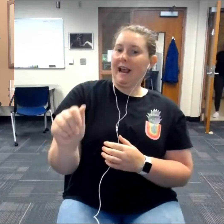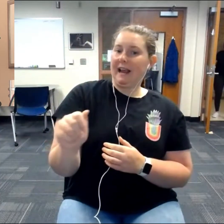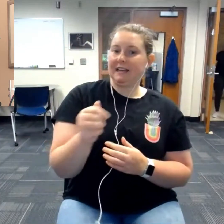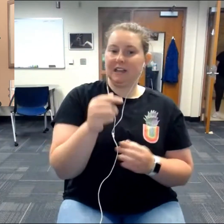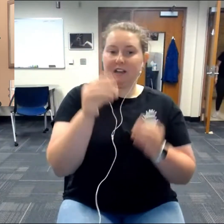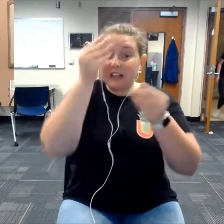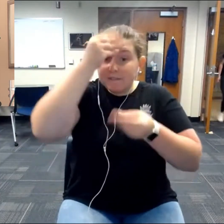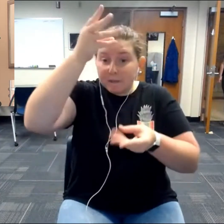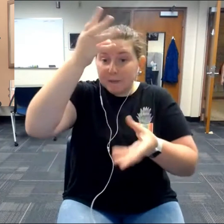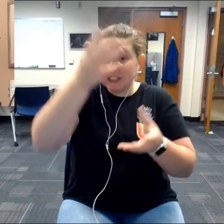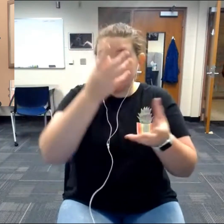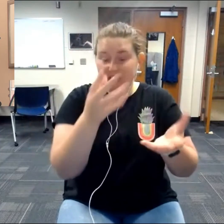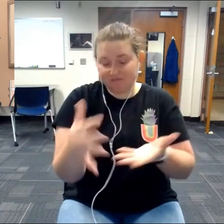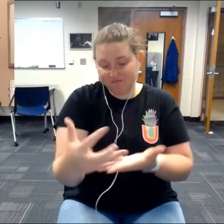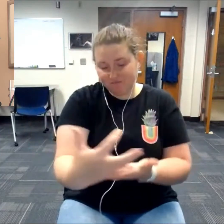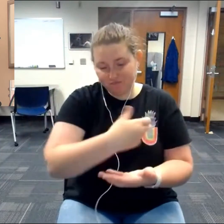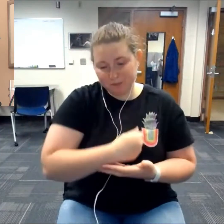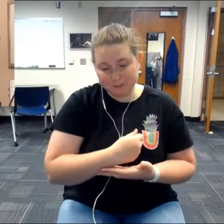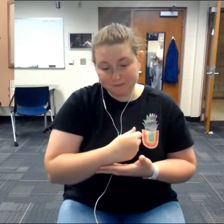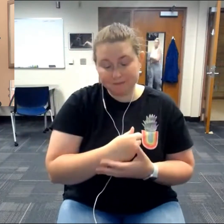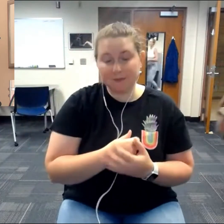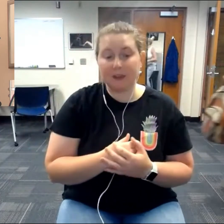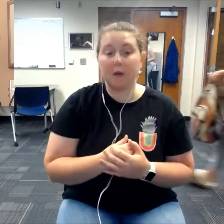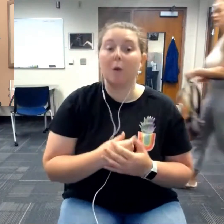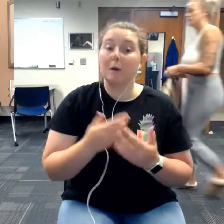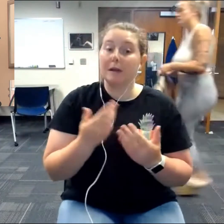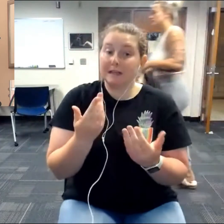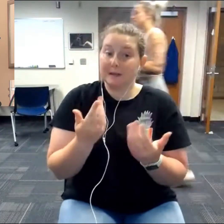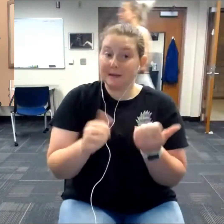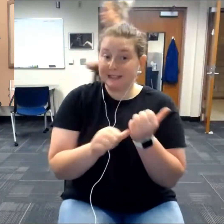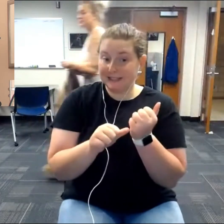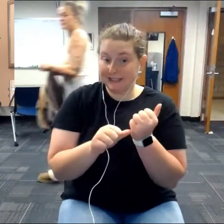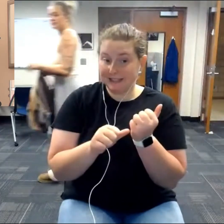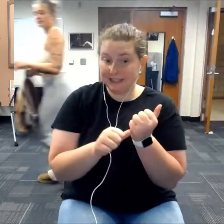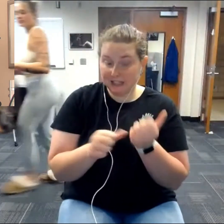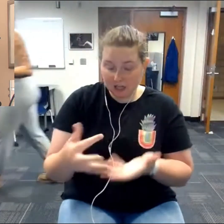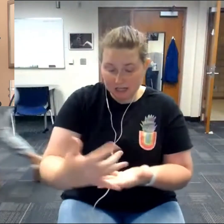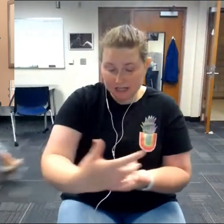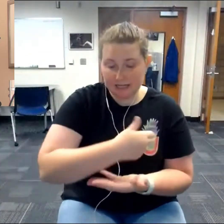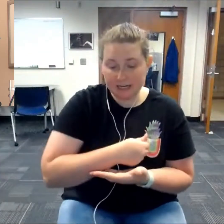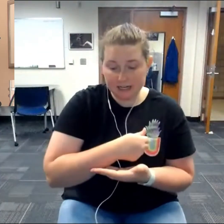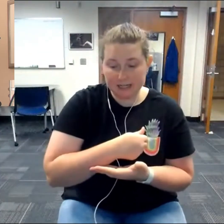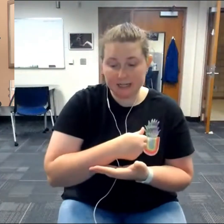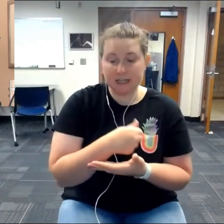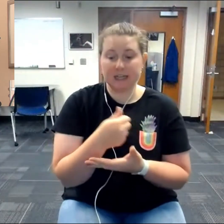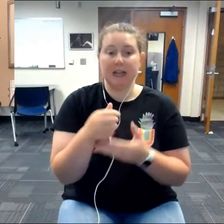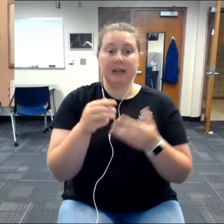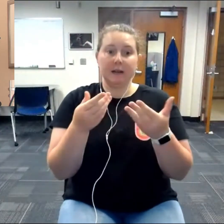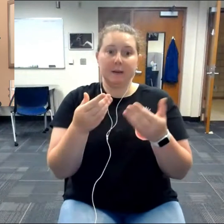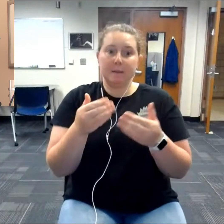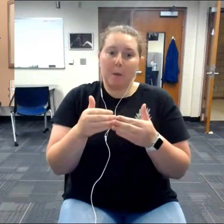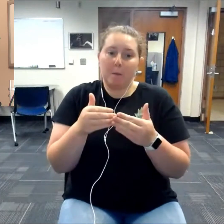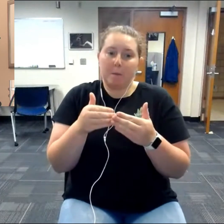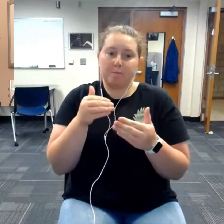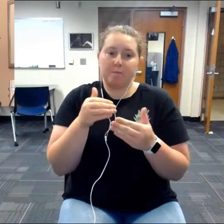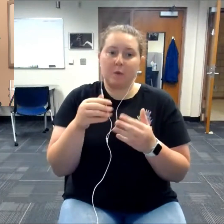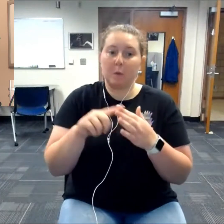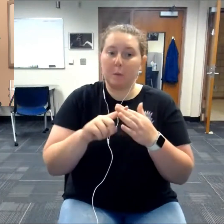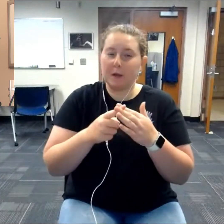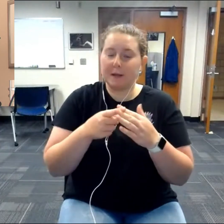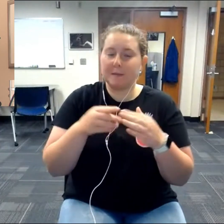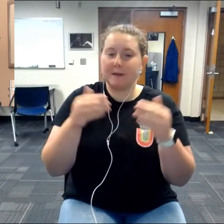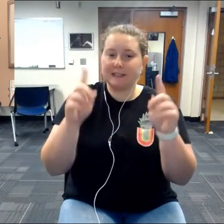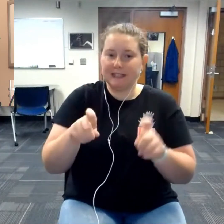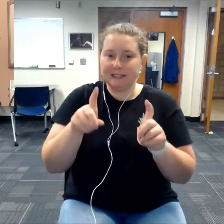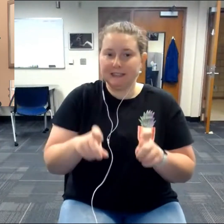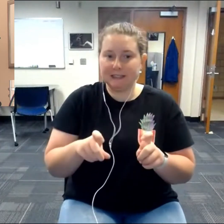our assistants take them and start doing what we call preliminary testing and data collection. We check peripheral vision. We do